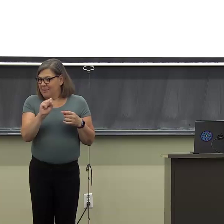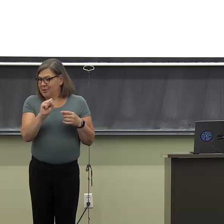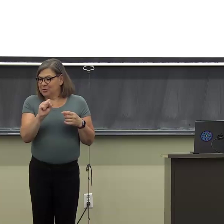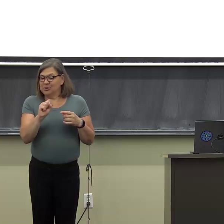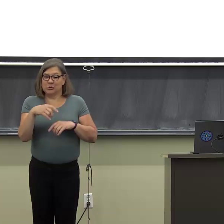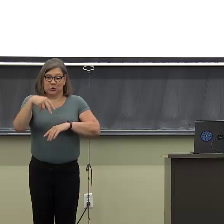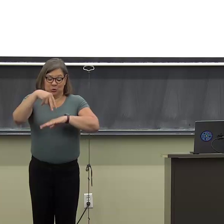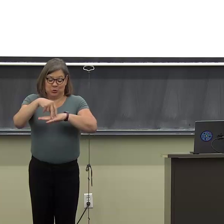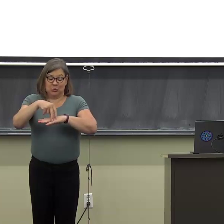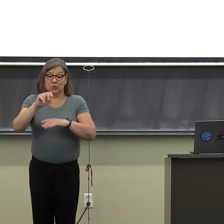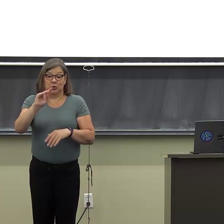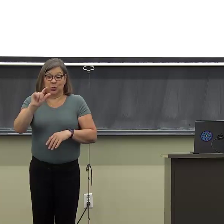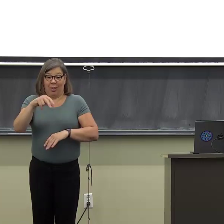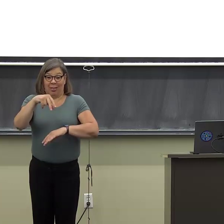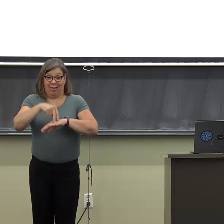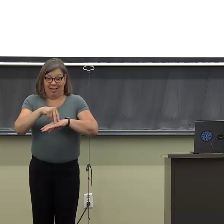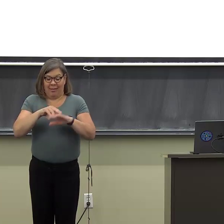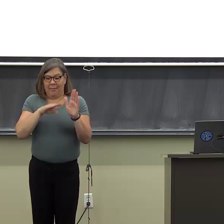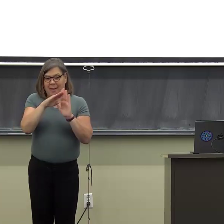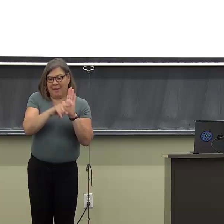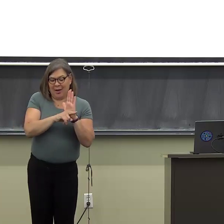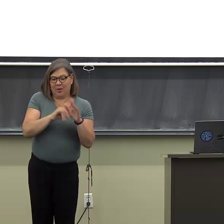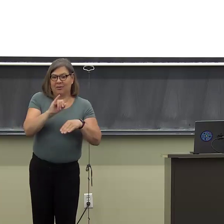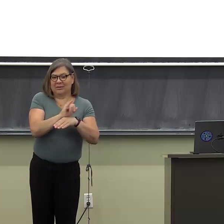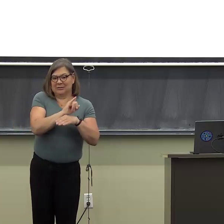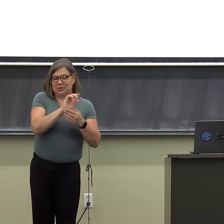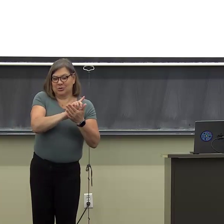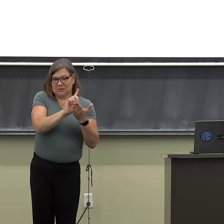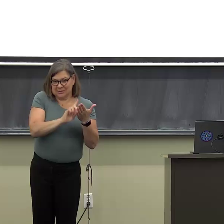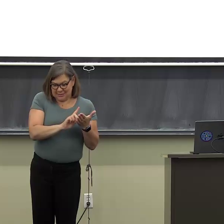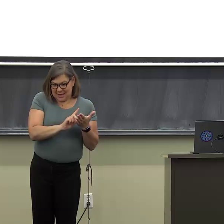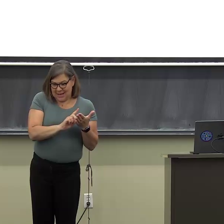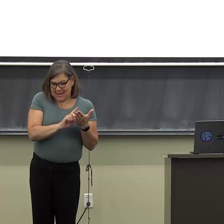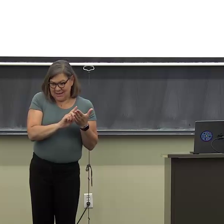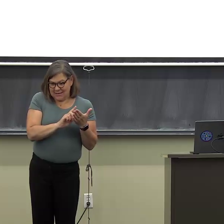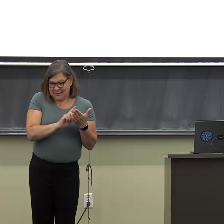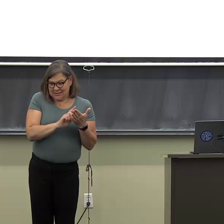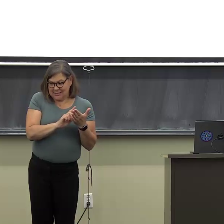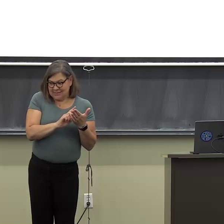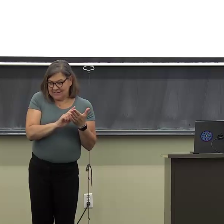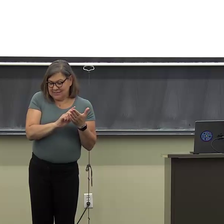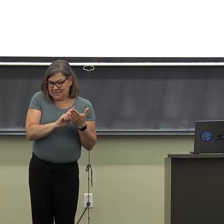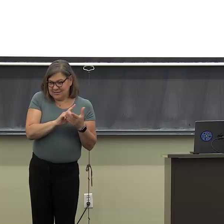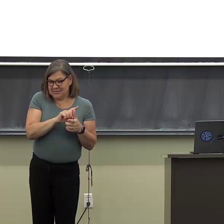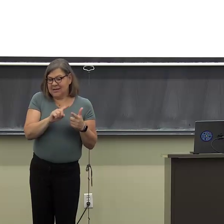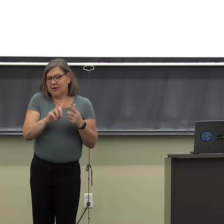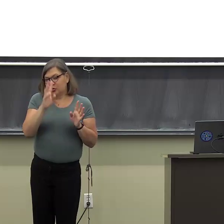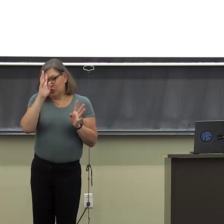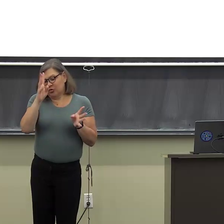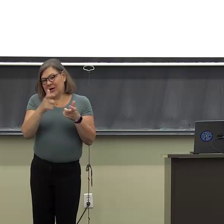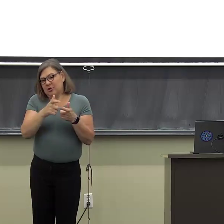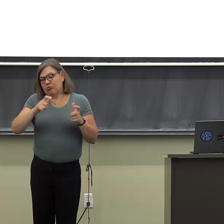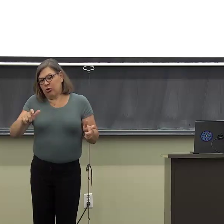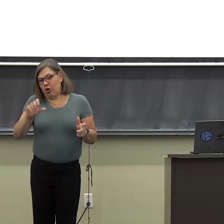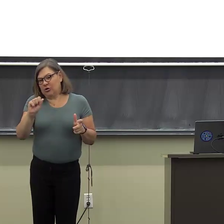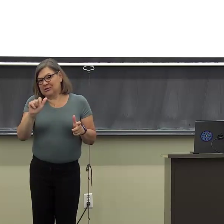background is in industrial design and creating large-scale